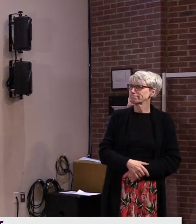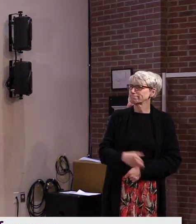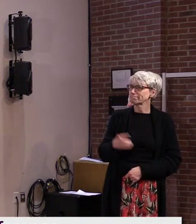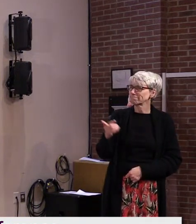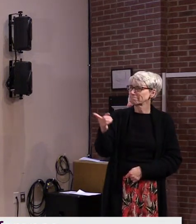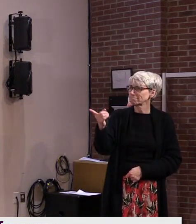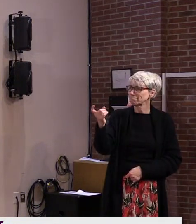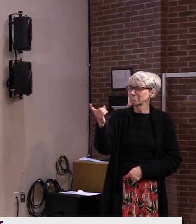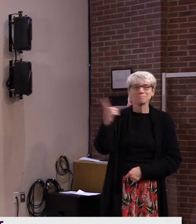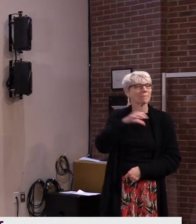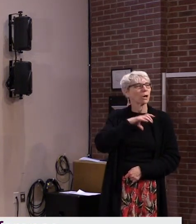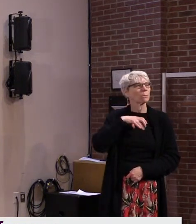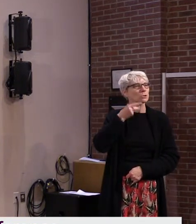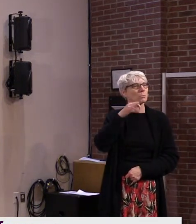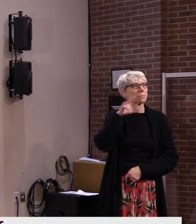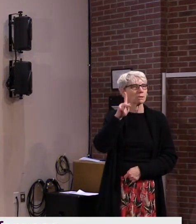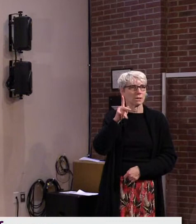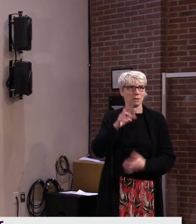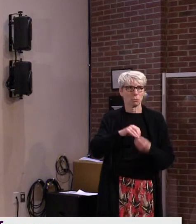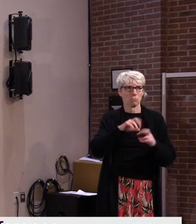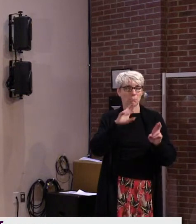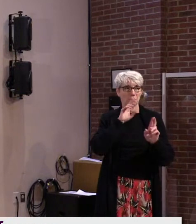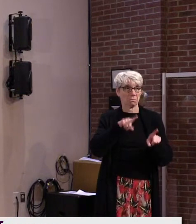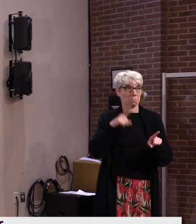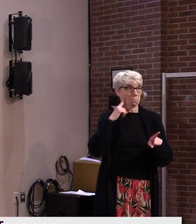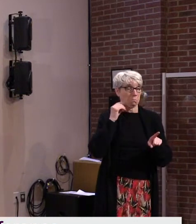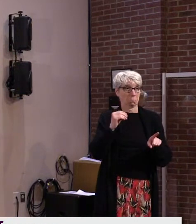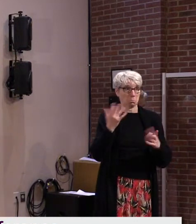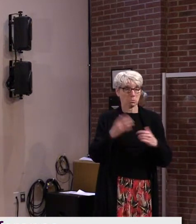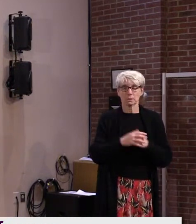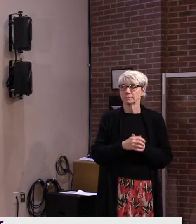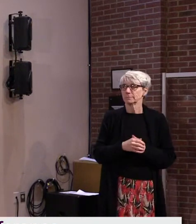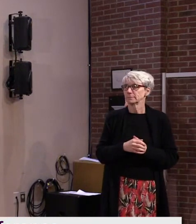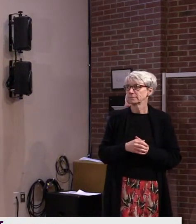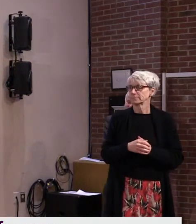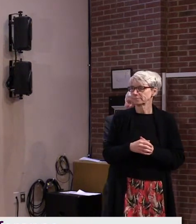Commissioner Pichek might be able to answer this better than me. I hadn't heard this.